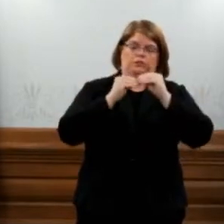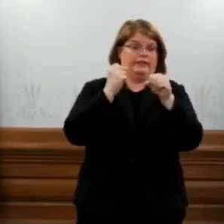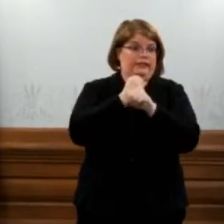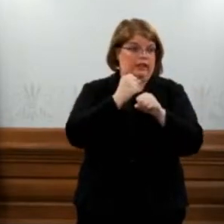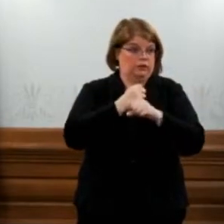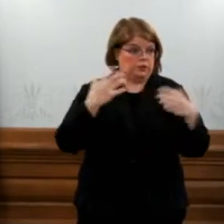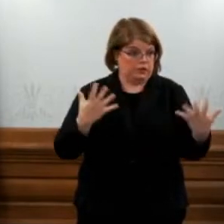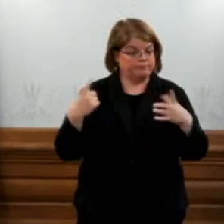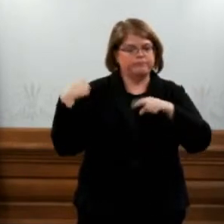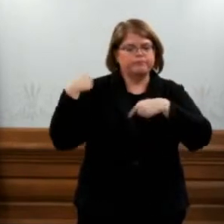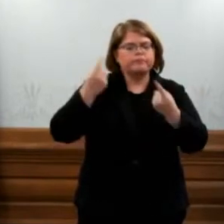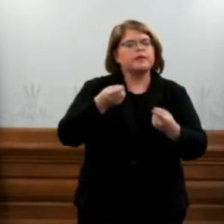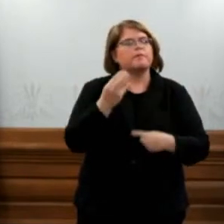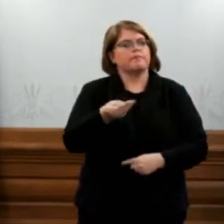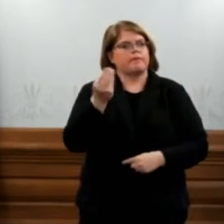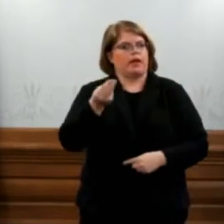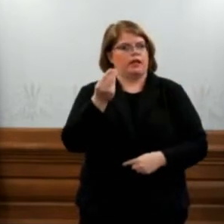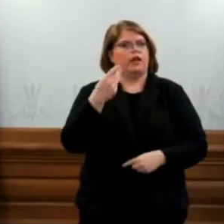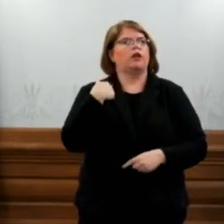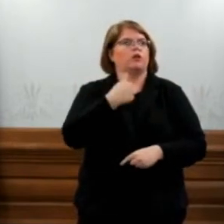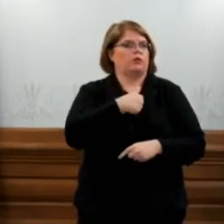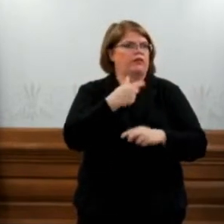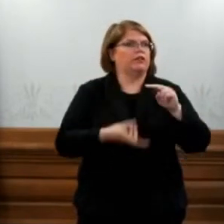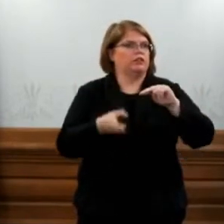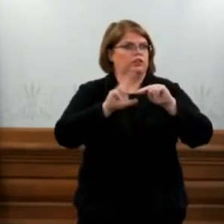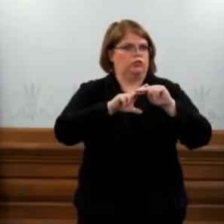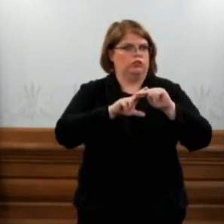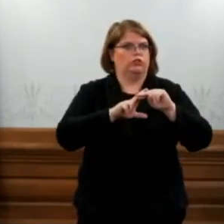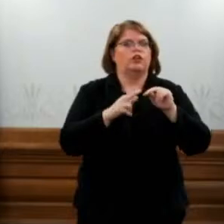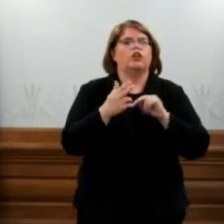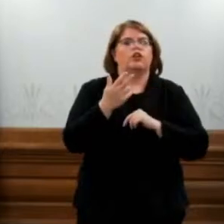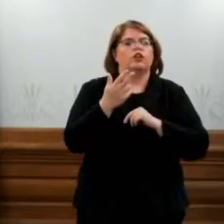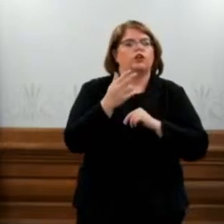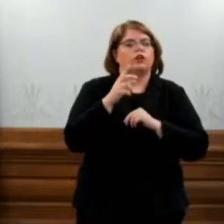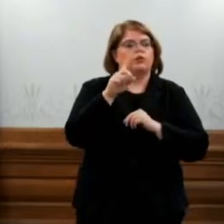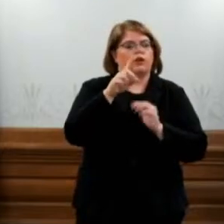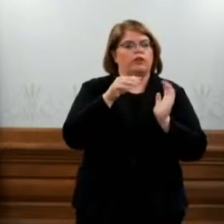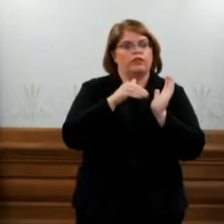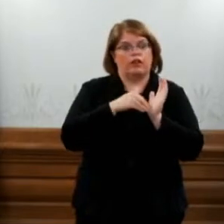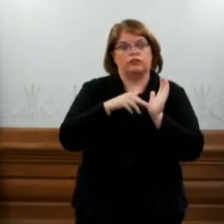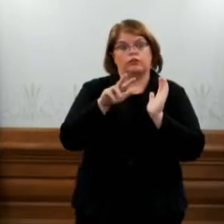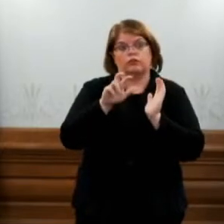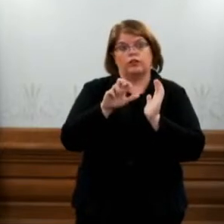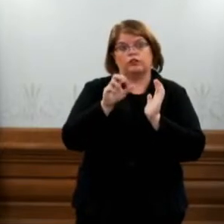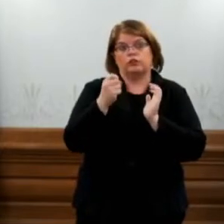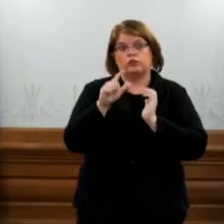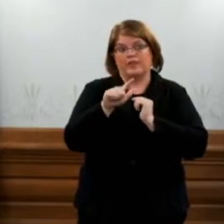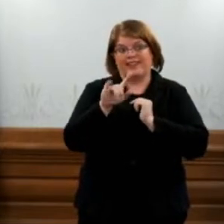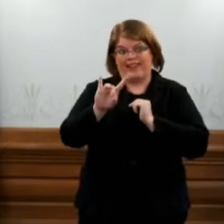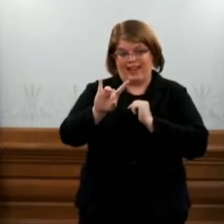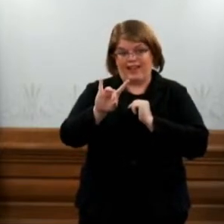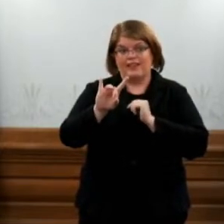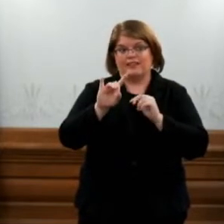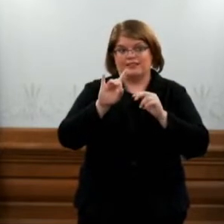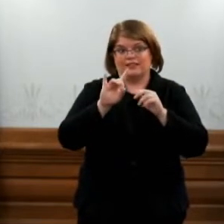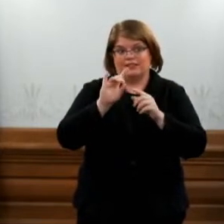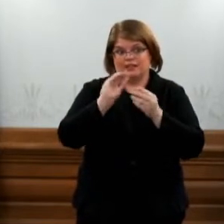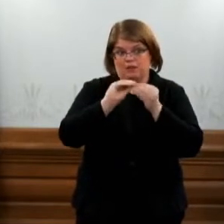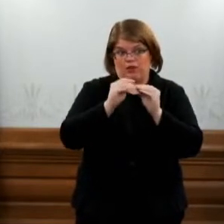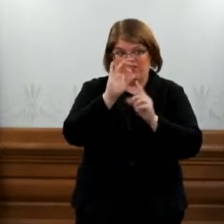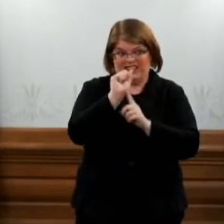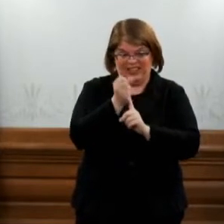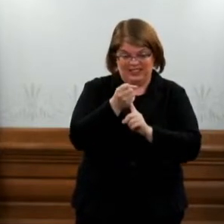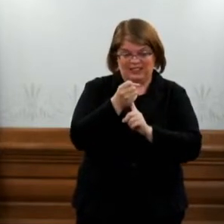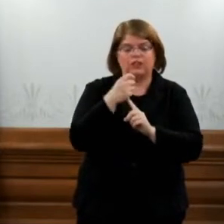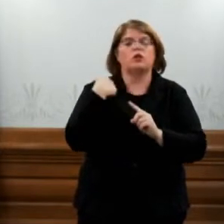seen an increase in 1,328 COVID-19 cases and sadly 12 new deaths. Kansas now has a total of